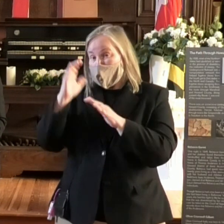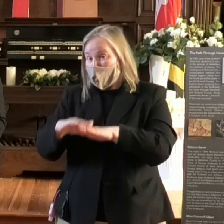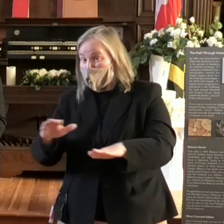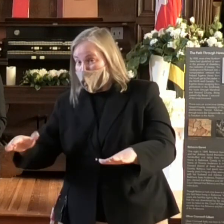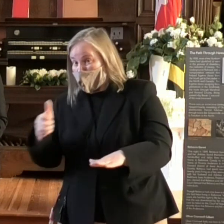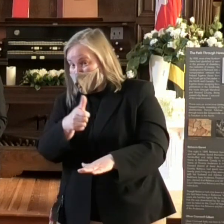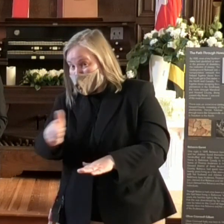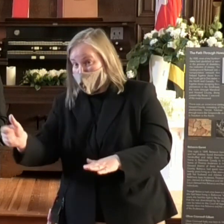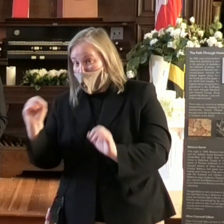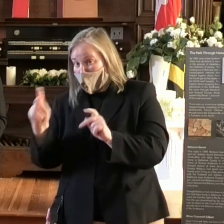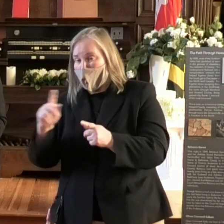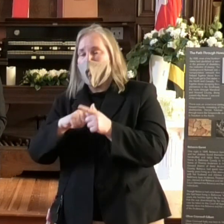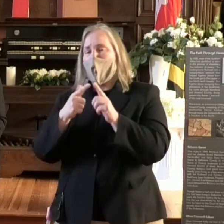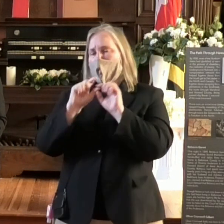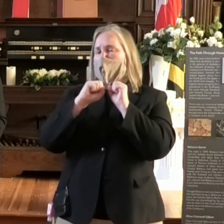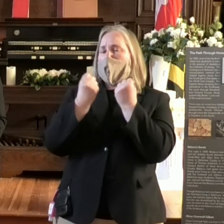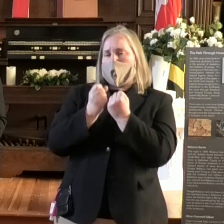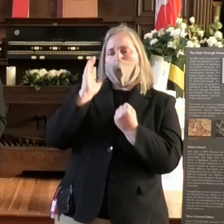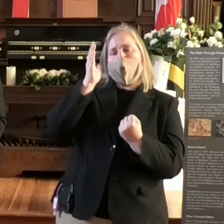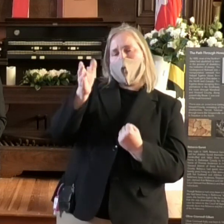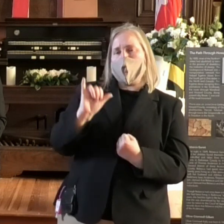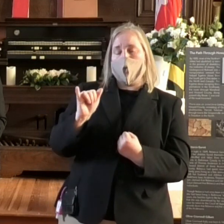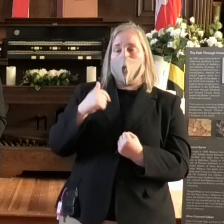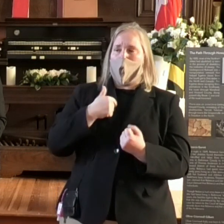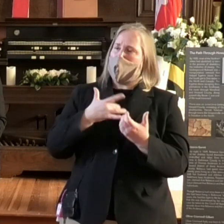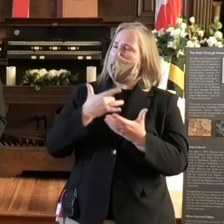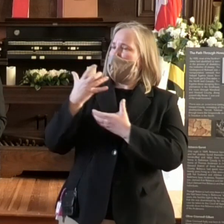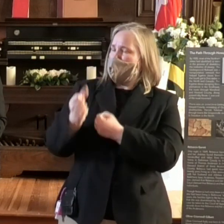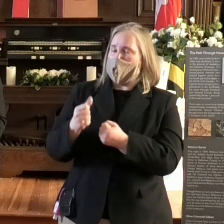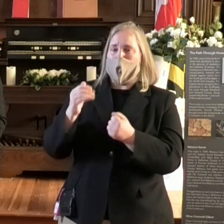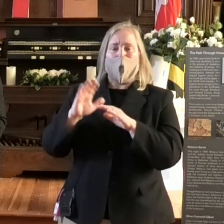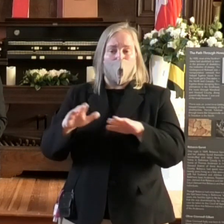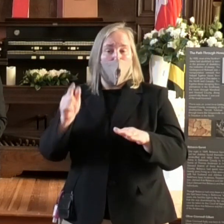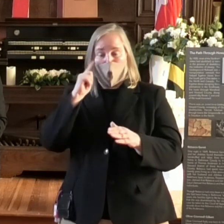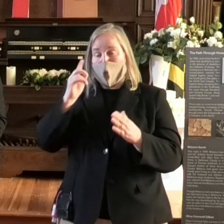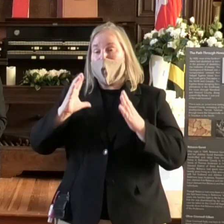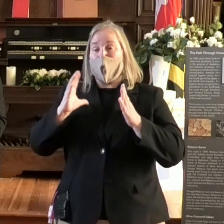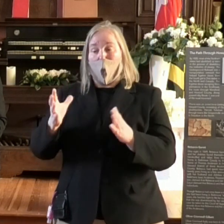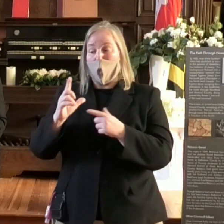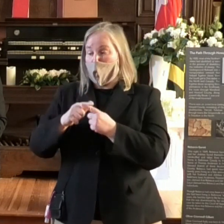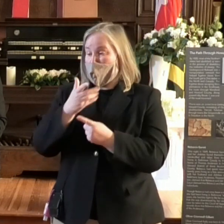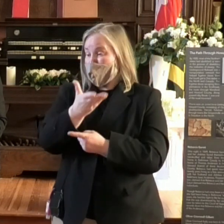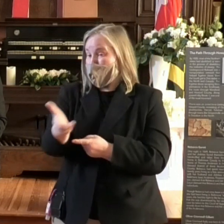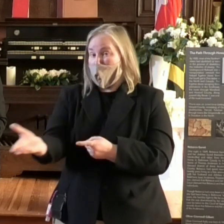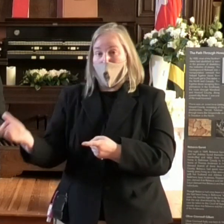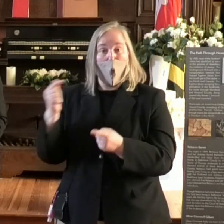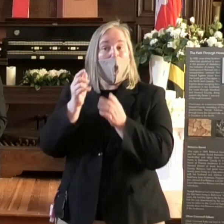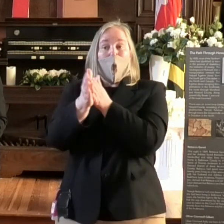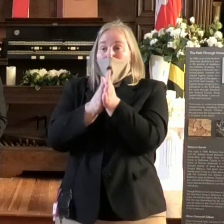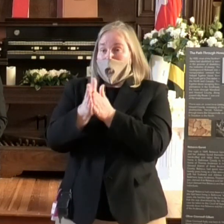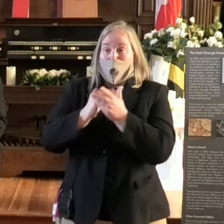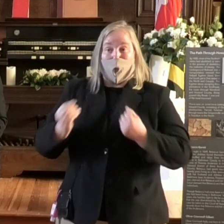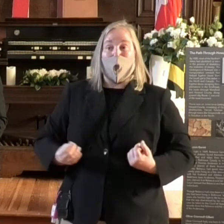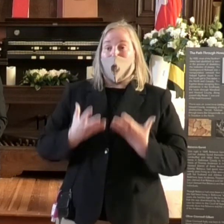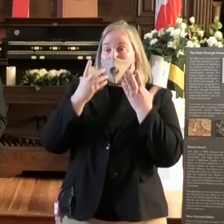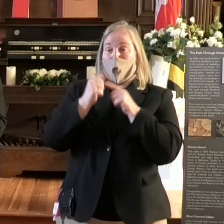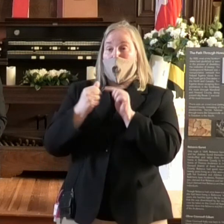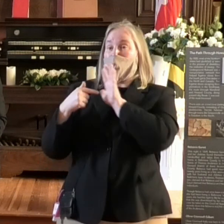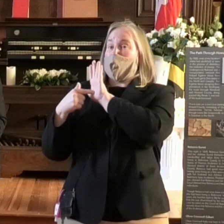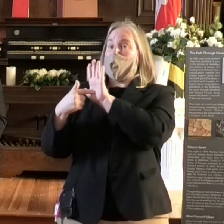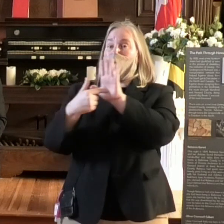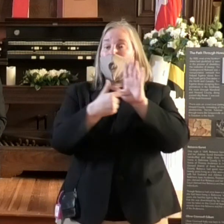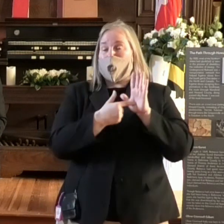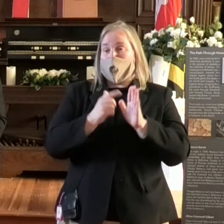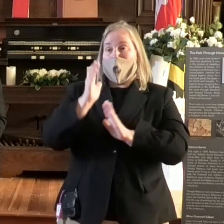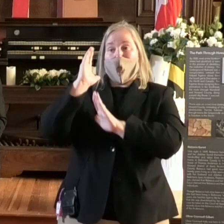well. And I am confident that the children will be fine when they are motivated and inspired from the display of ancestors